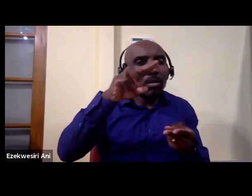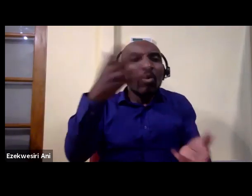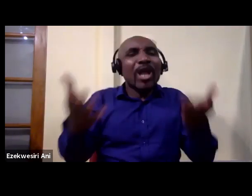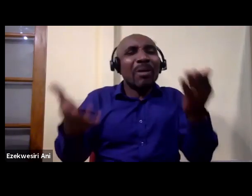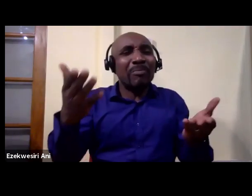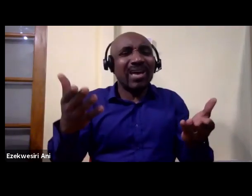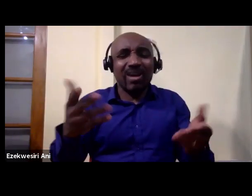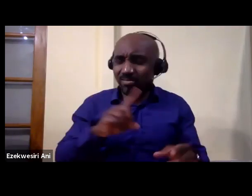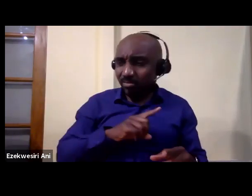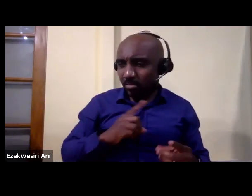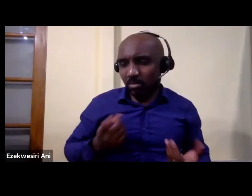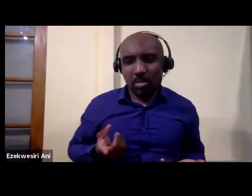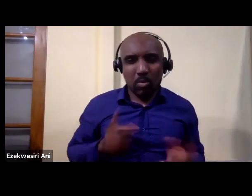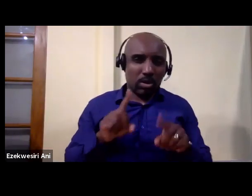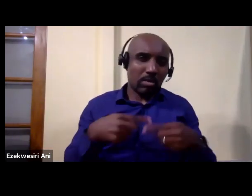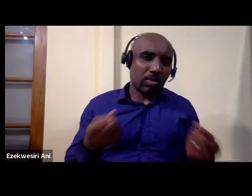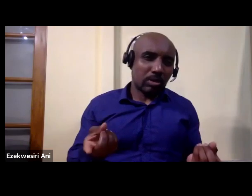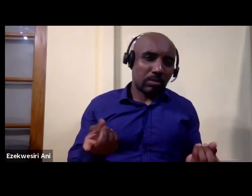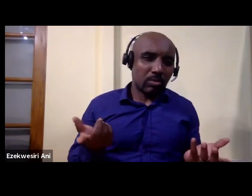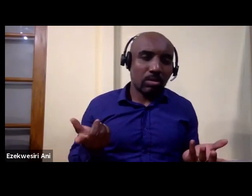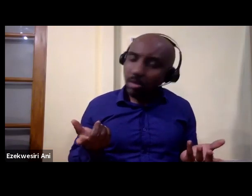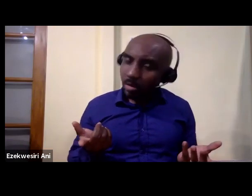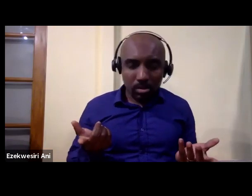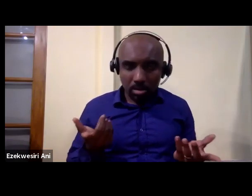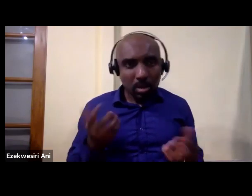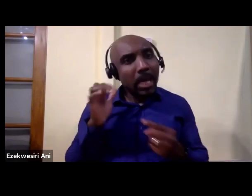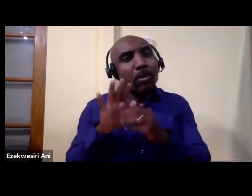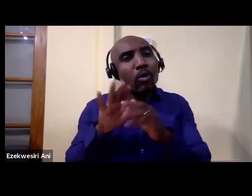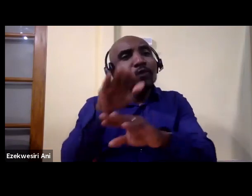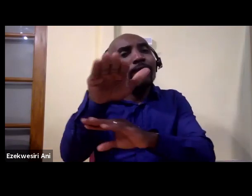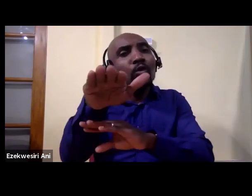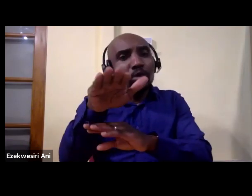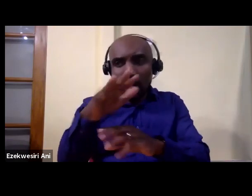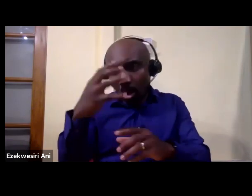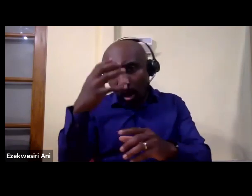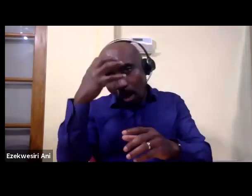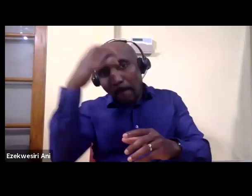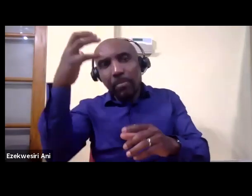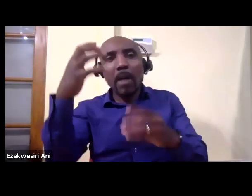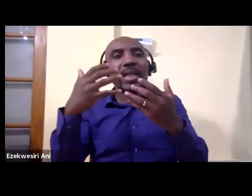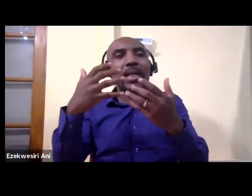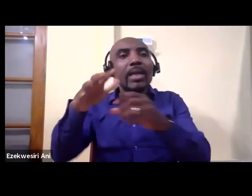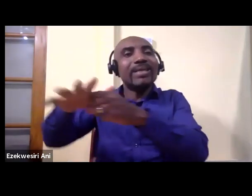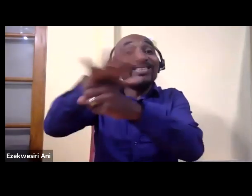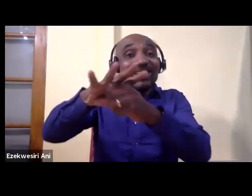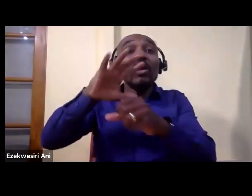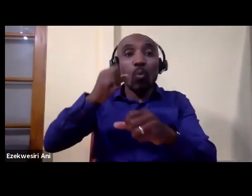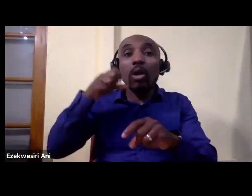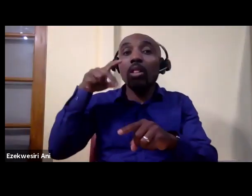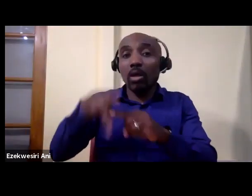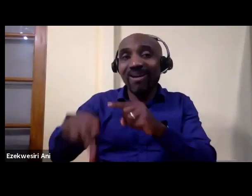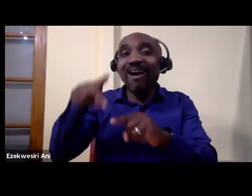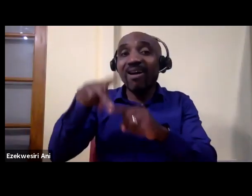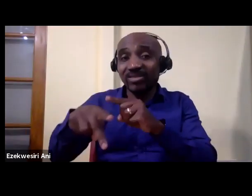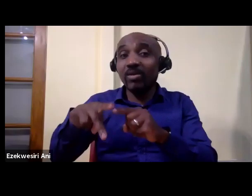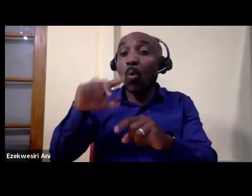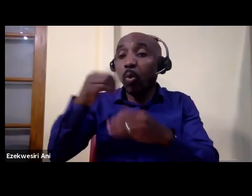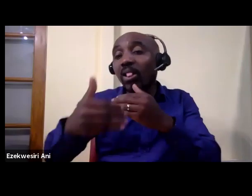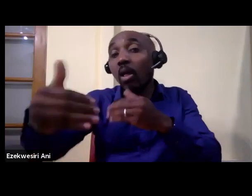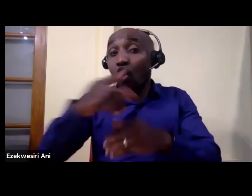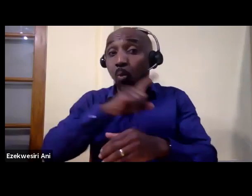in the near future, organise against the public sector cuts, which will be the consequence of the money that has been splashed